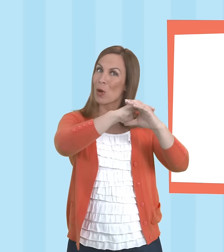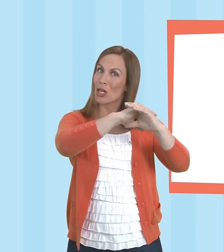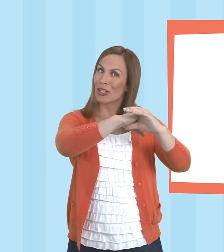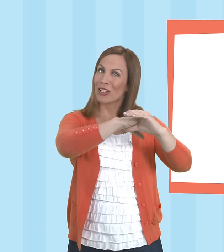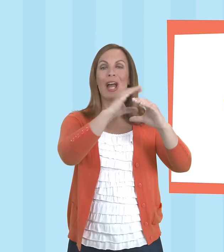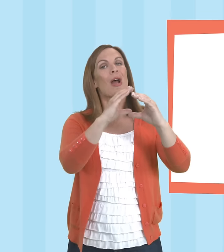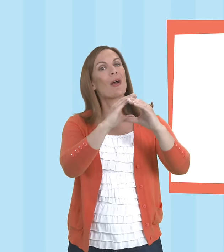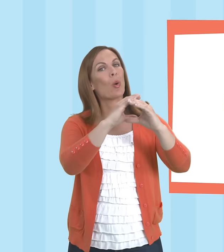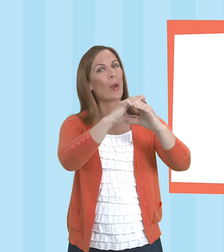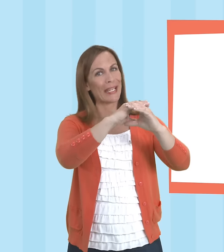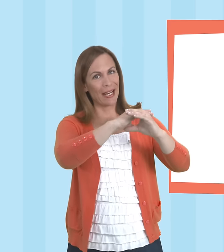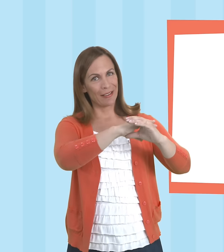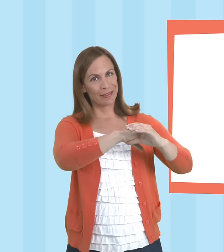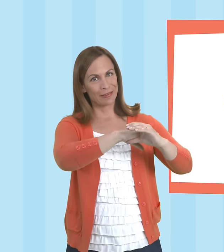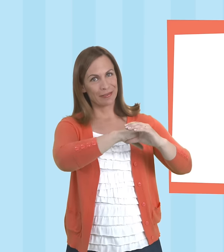smaller. Waning.